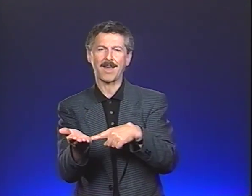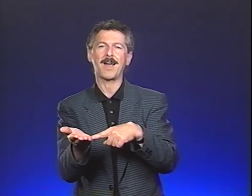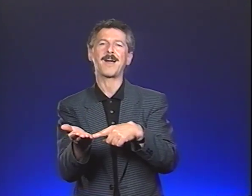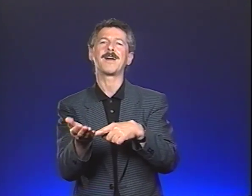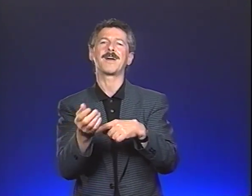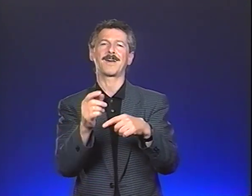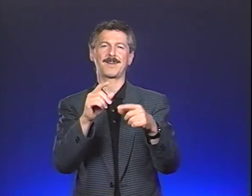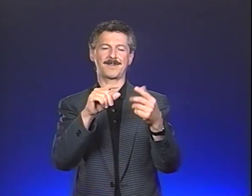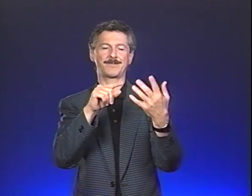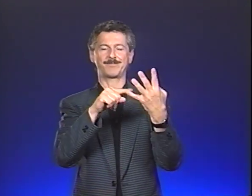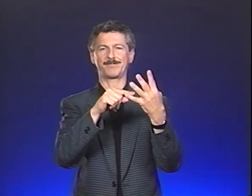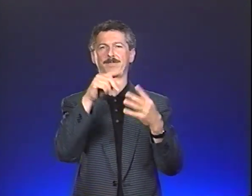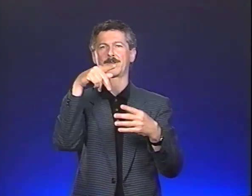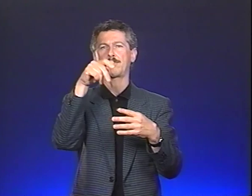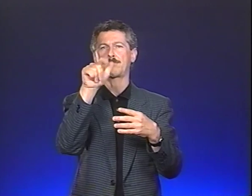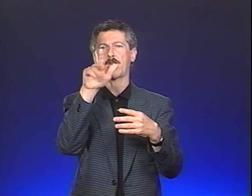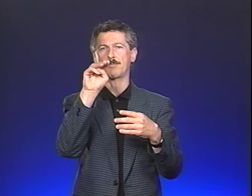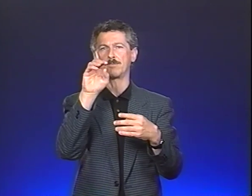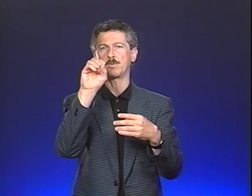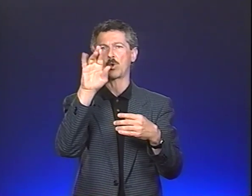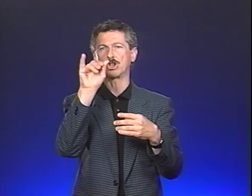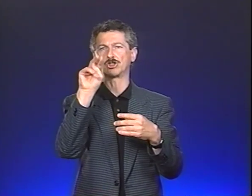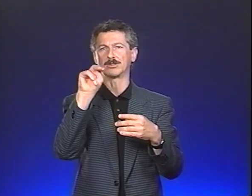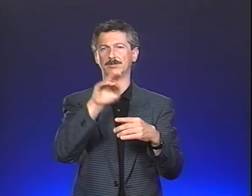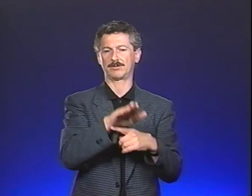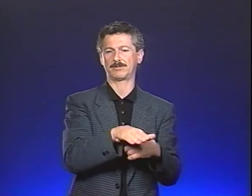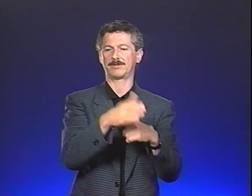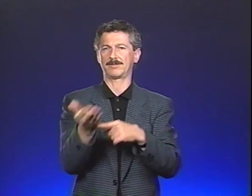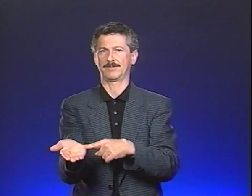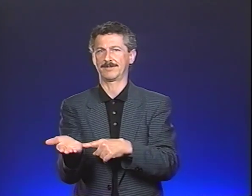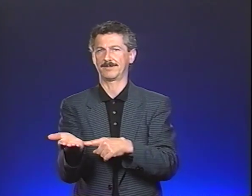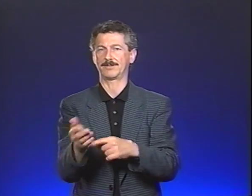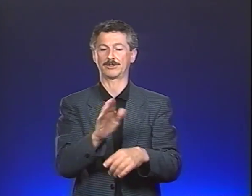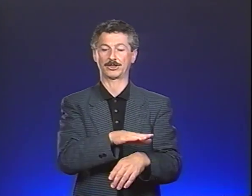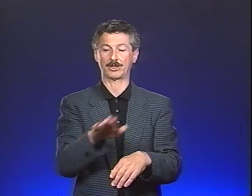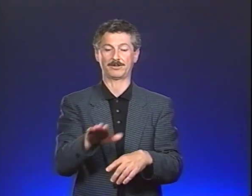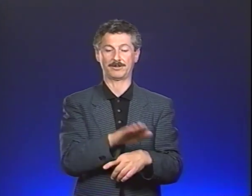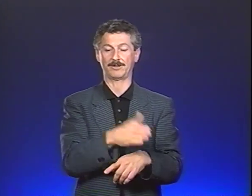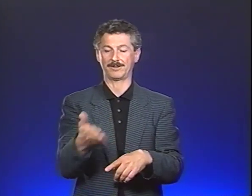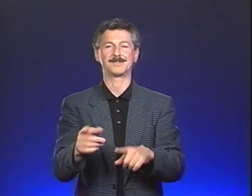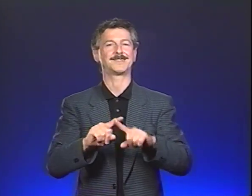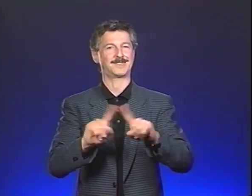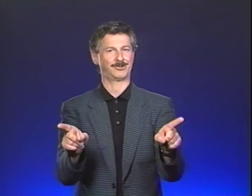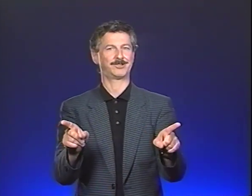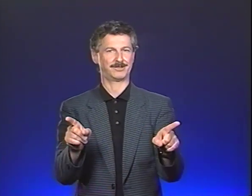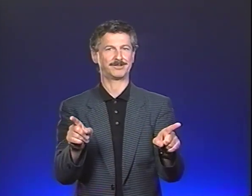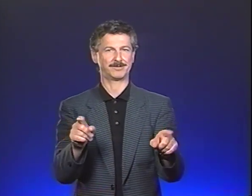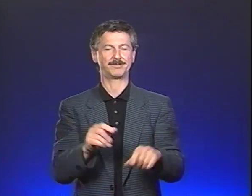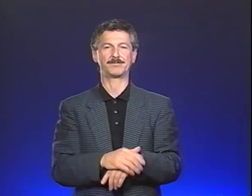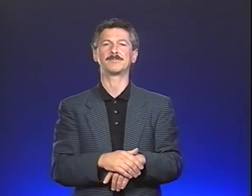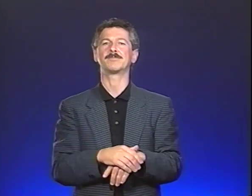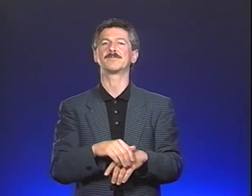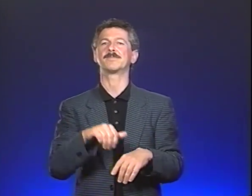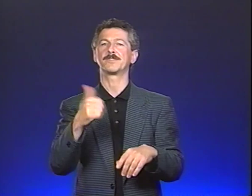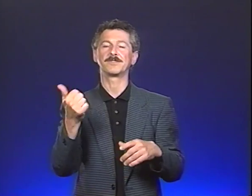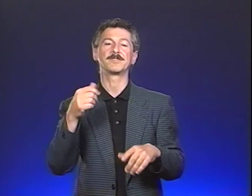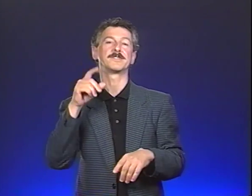parameters, but later identified a fourth, that of palm orientation, as the distinctive feature between signs like children and die.